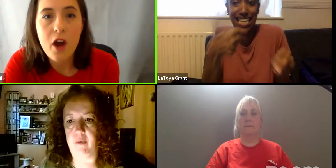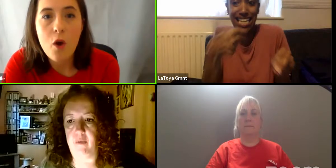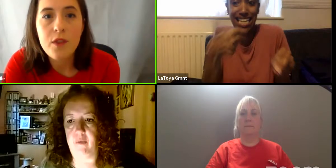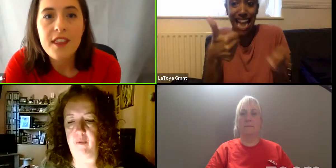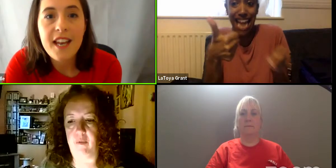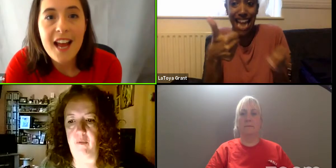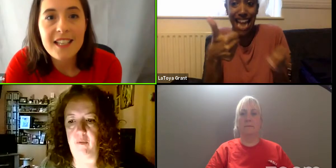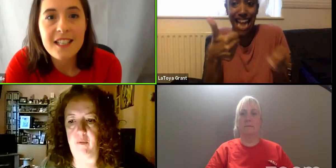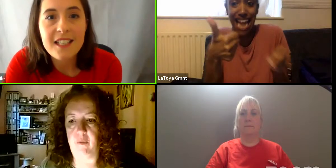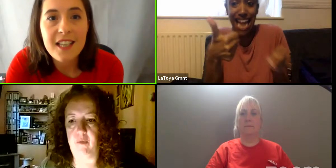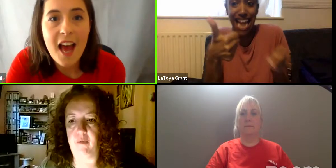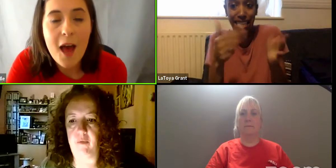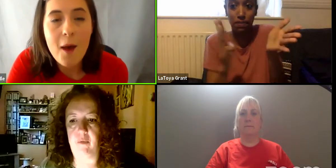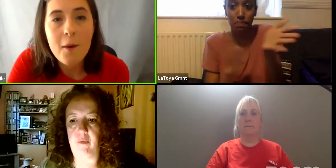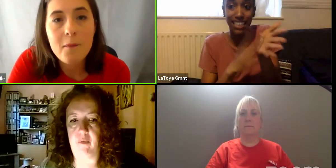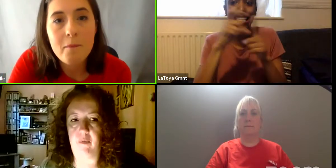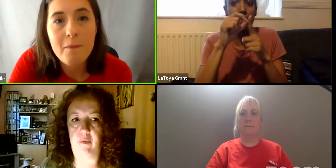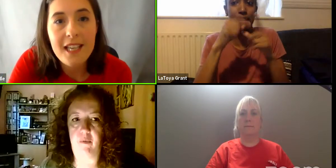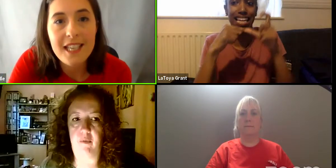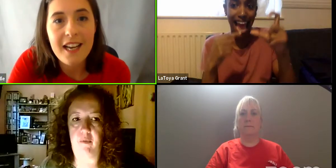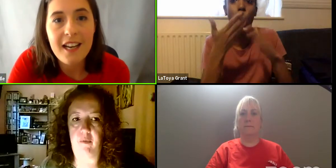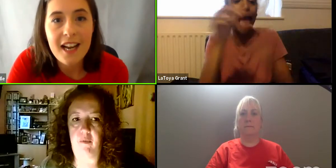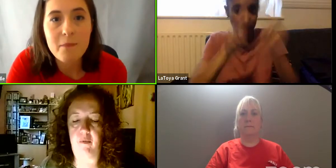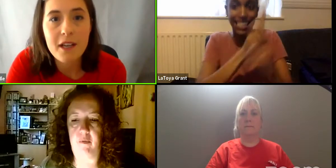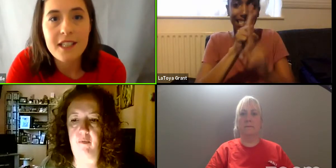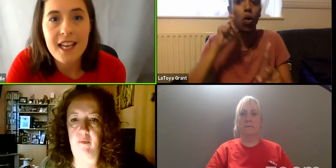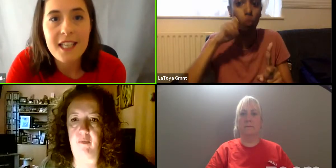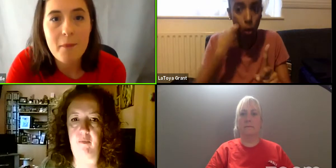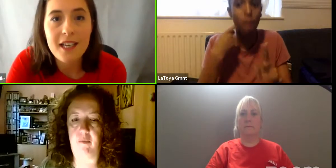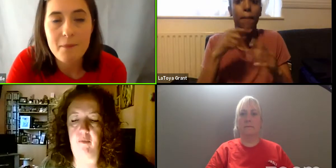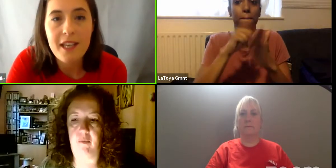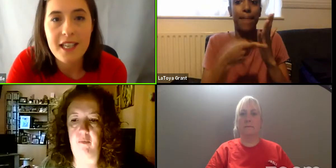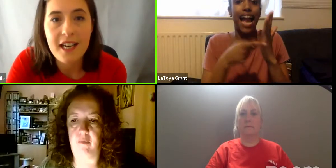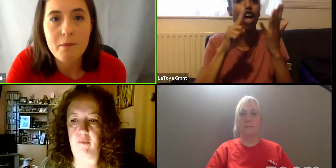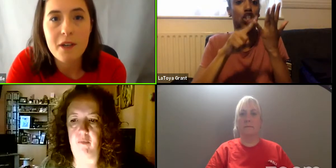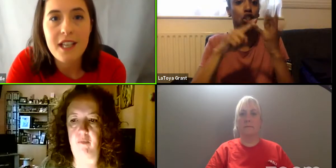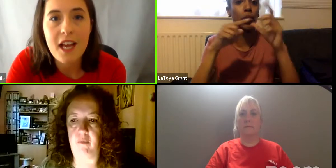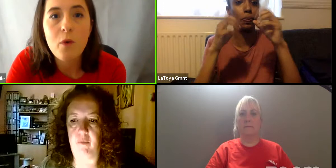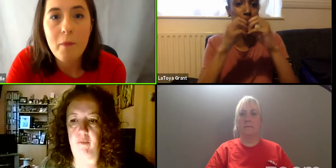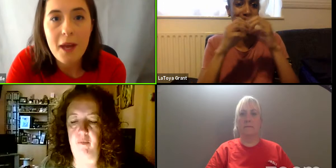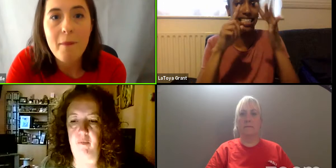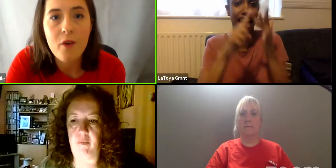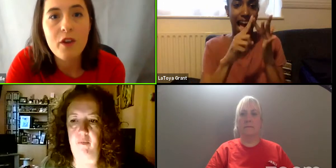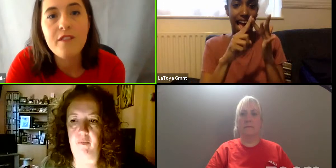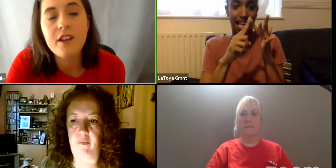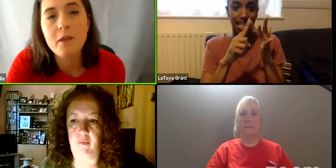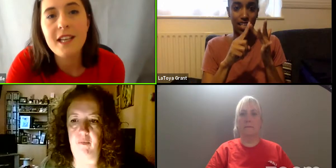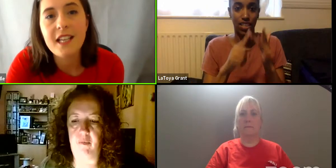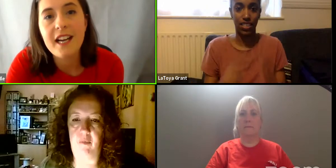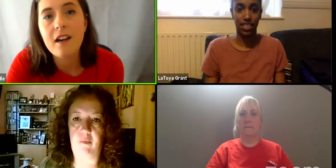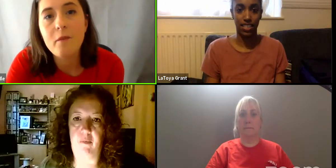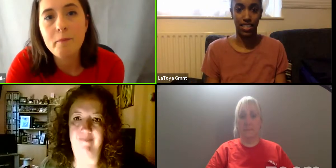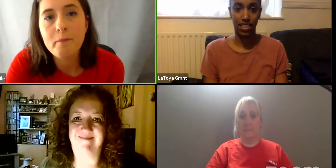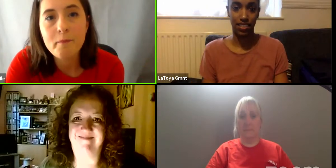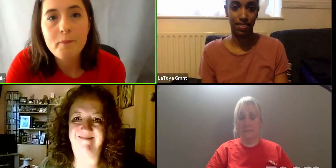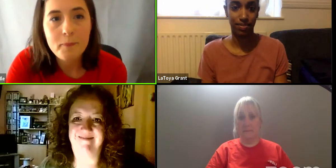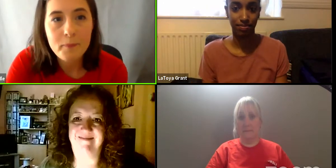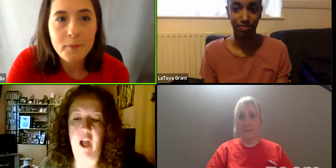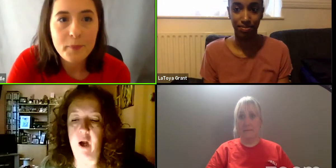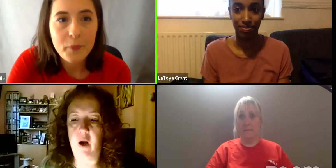everybody know that the next meeting next Monday, DPAC's meeting next Monday, will be about universal basic